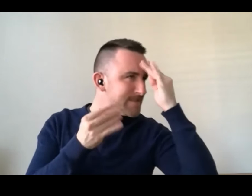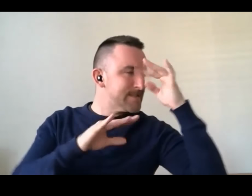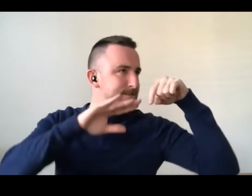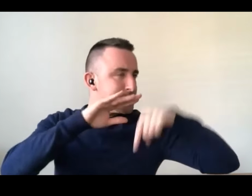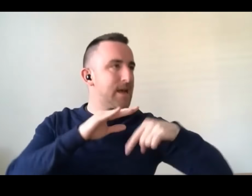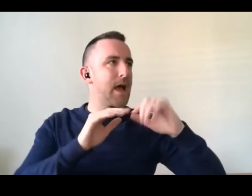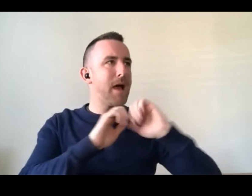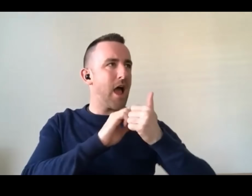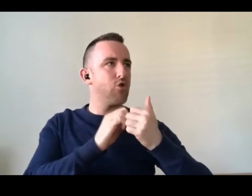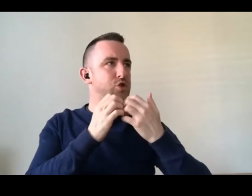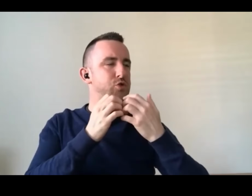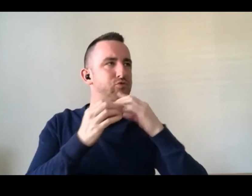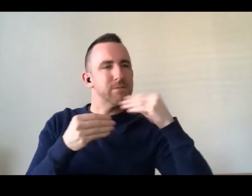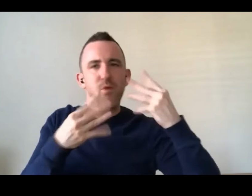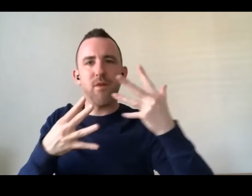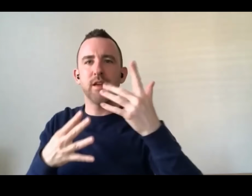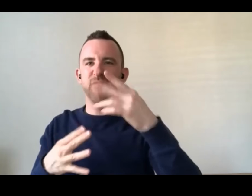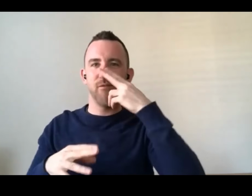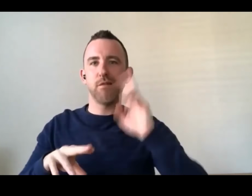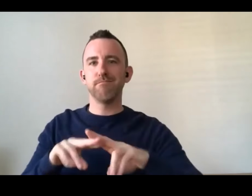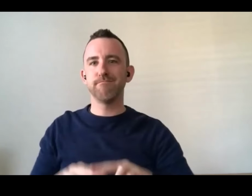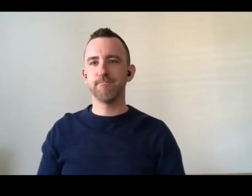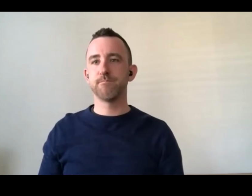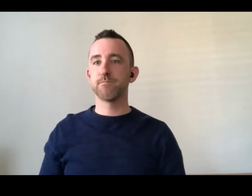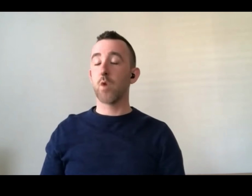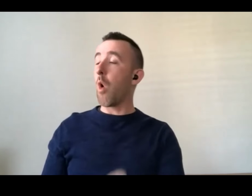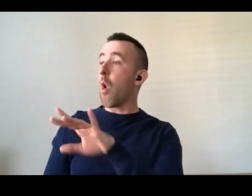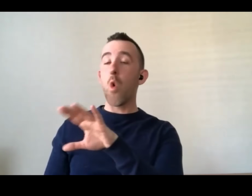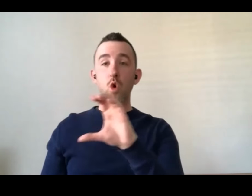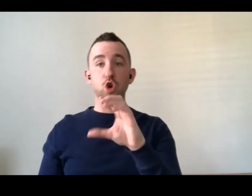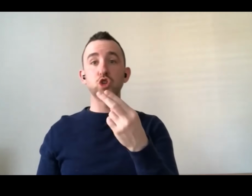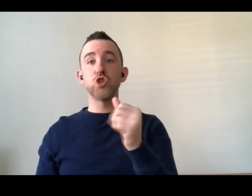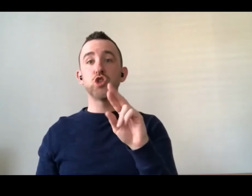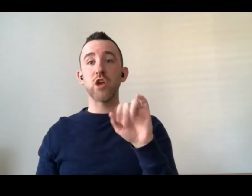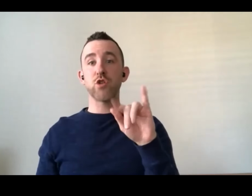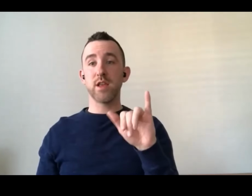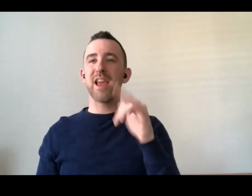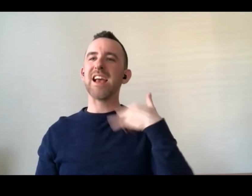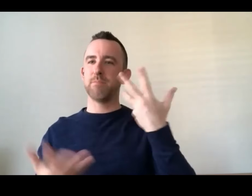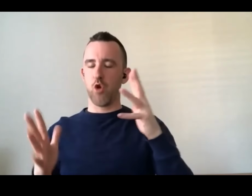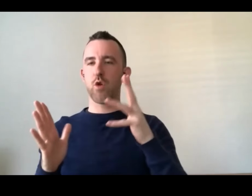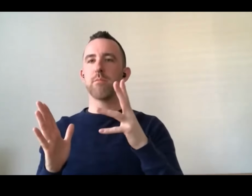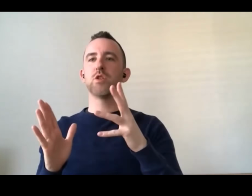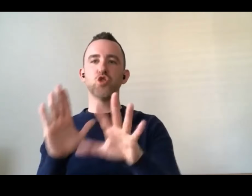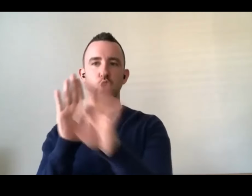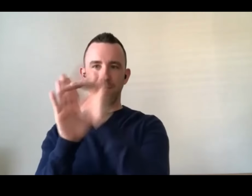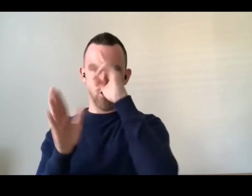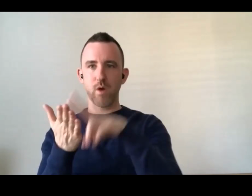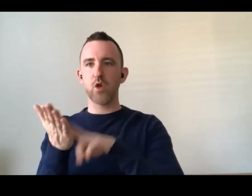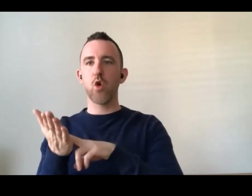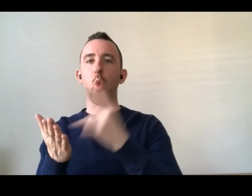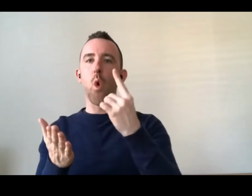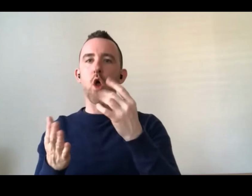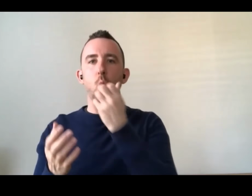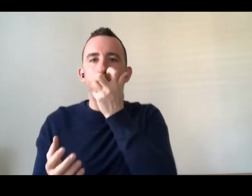What else can I tell you? Yes, a charity has been chosen for registration. 1 warm coat. We're